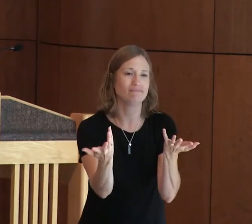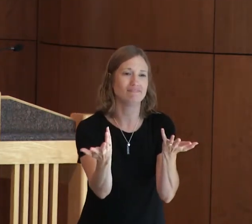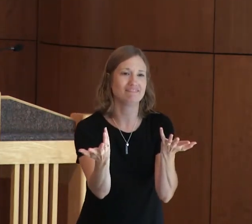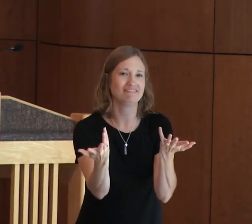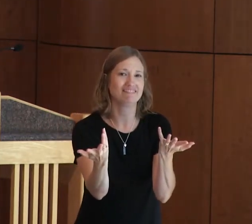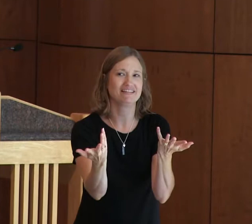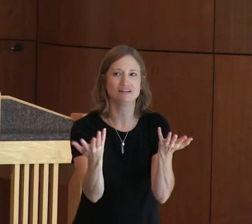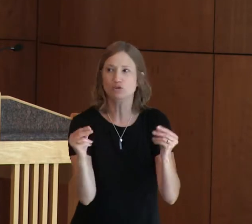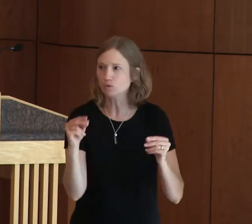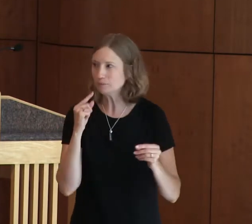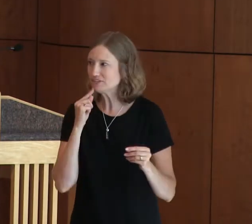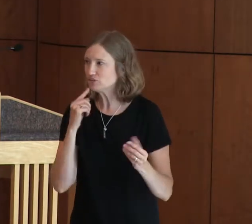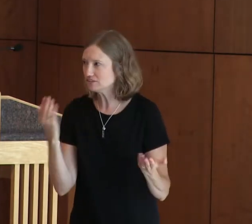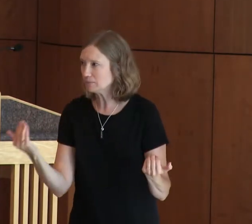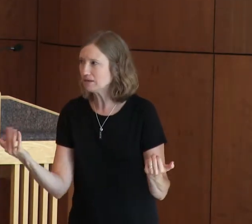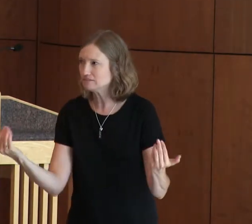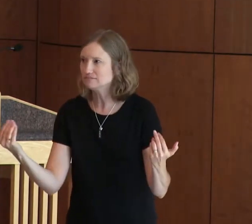No, seriously, just take a moment.